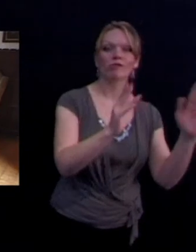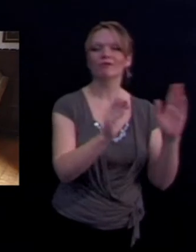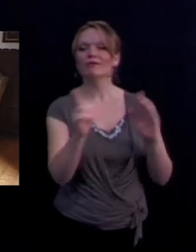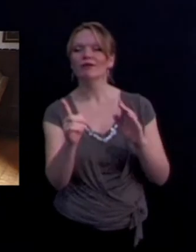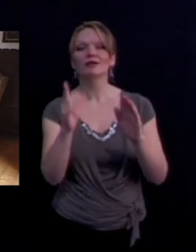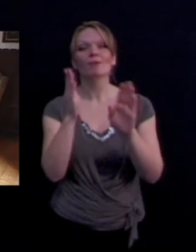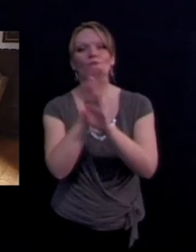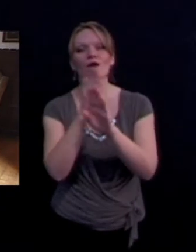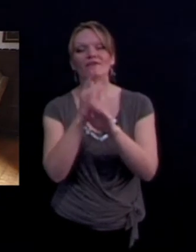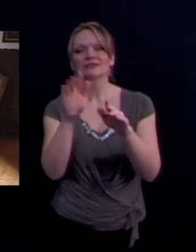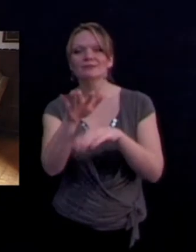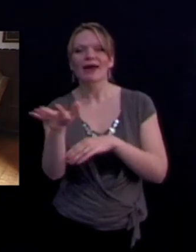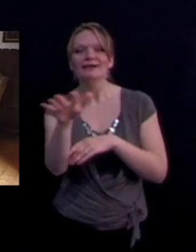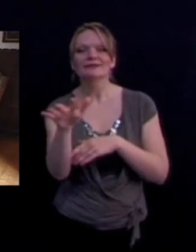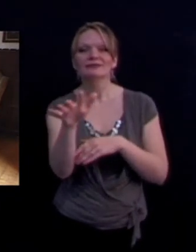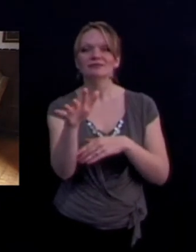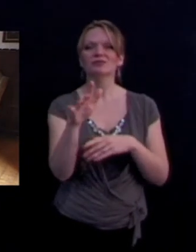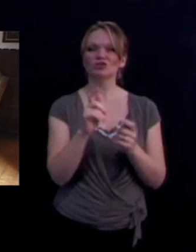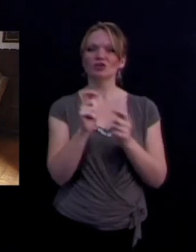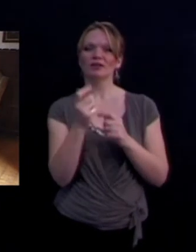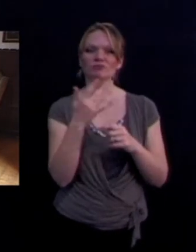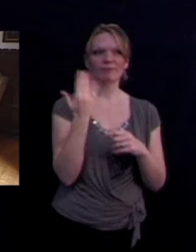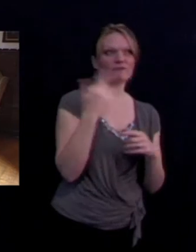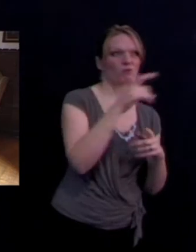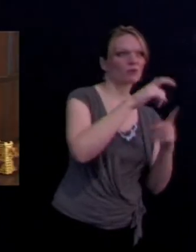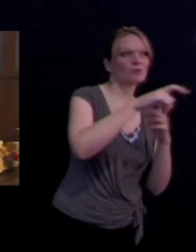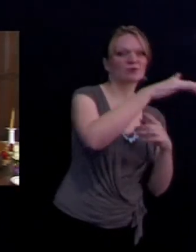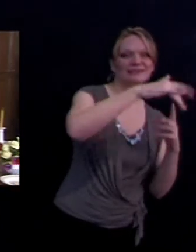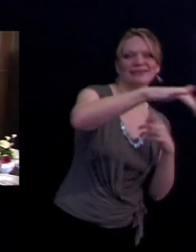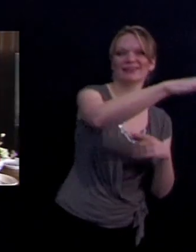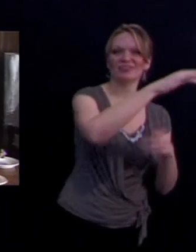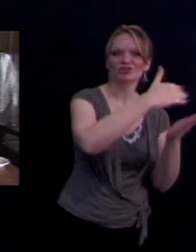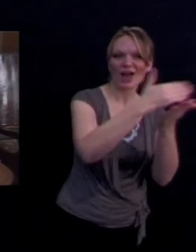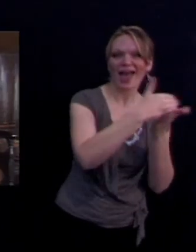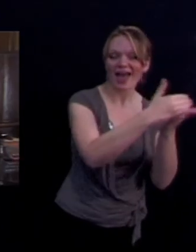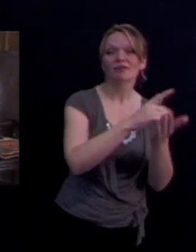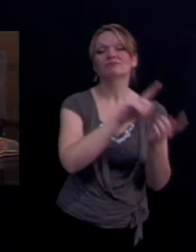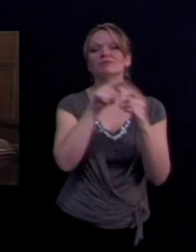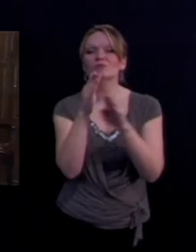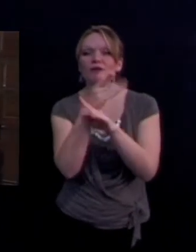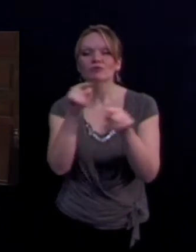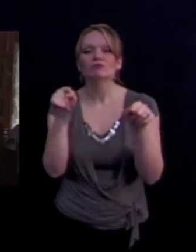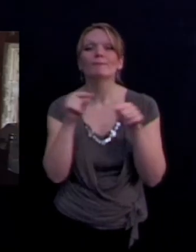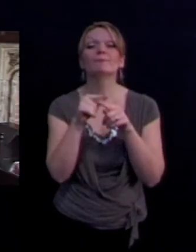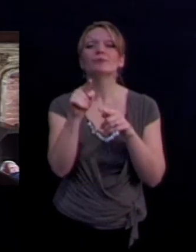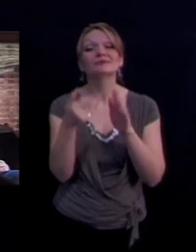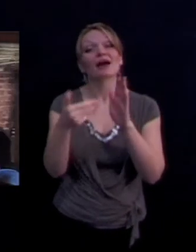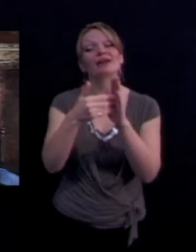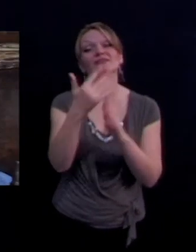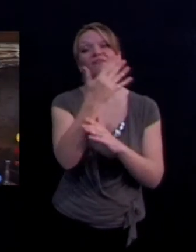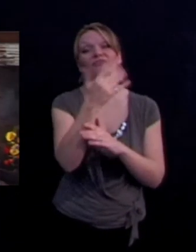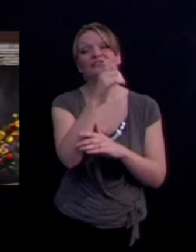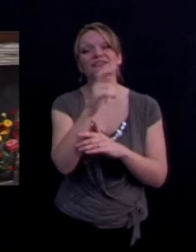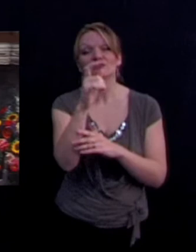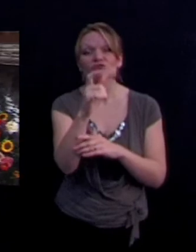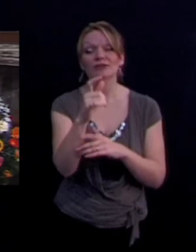space, signalling a gradual end to centuries of communal living. This room was added in the late 15th century and has been remodelled